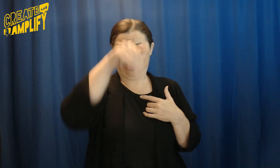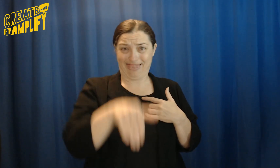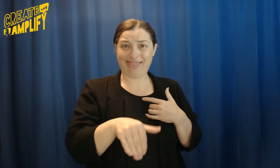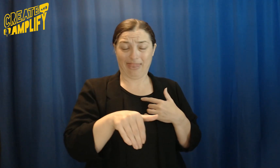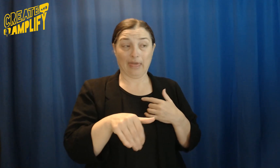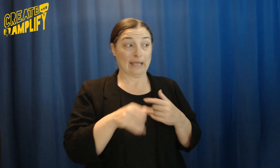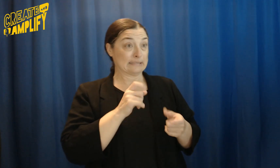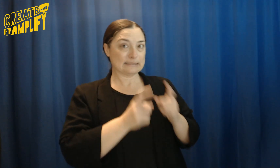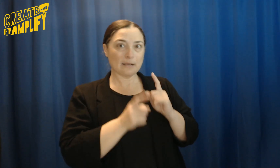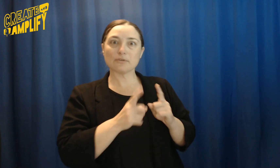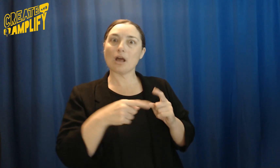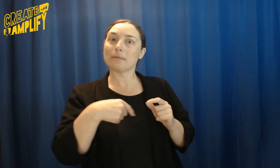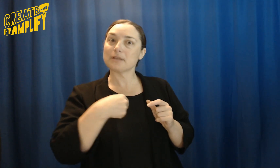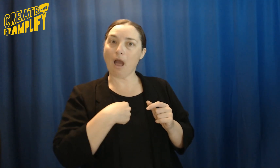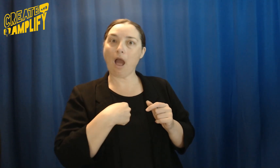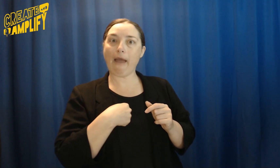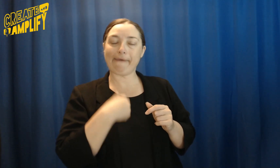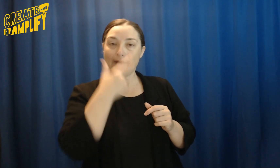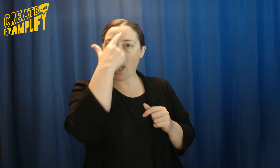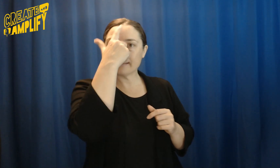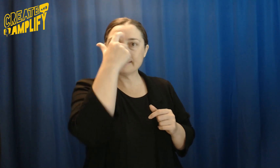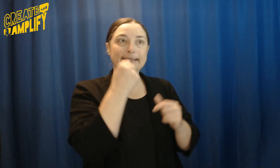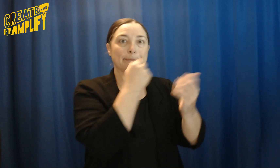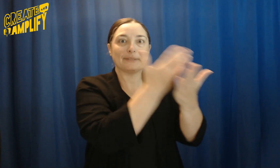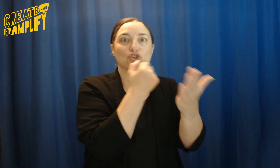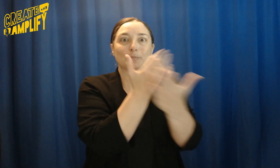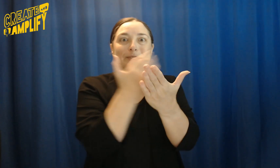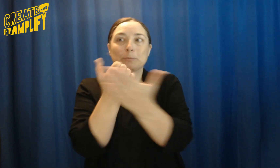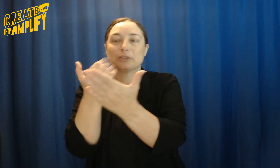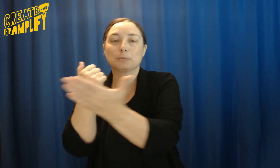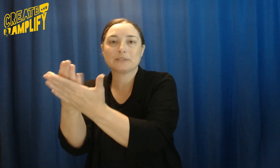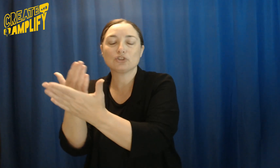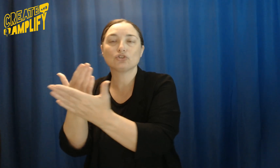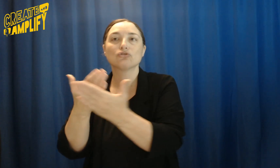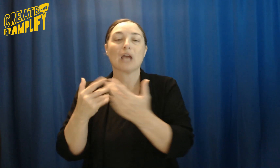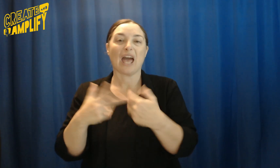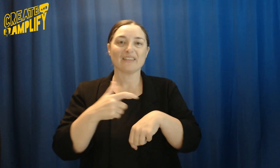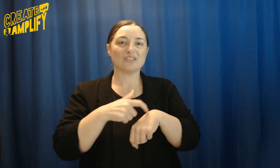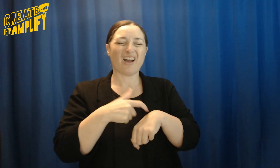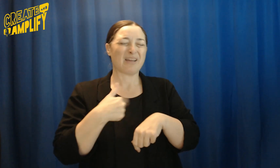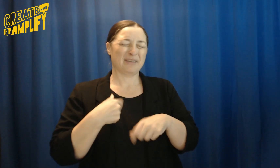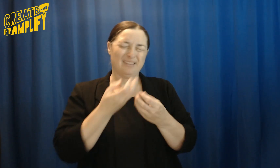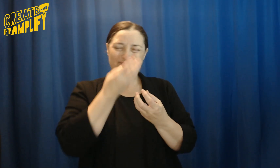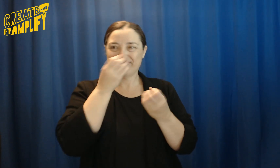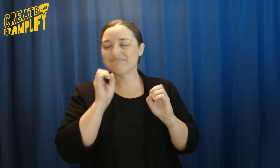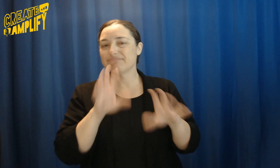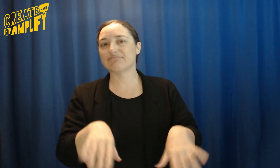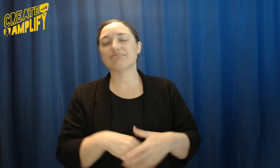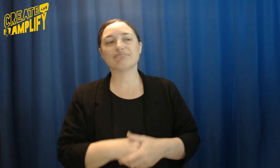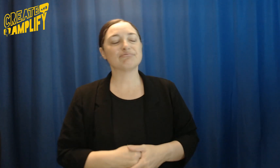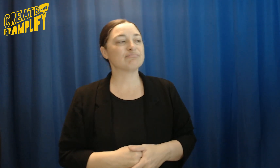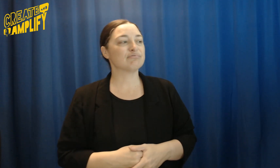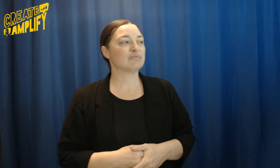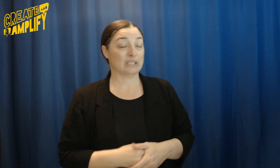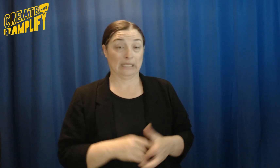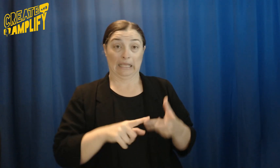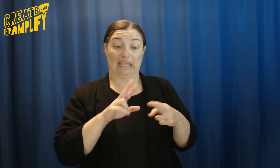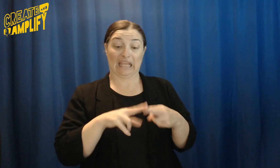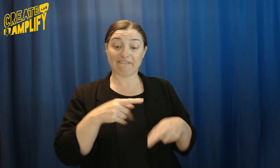pitch a lot. Other times I'm like, I'm sick of pitching. And when when I get into that space, inevitably I'll get